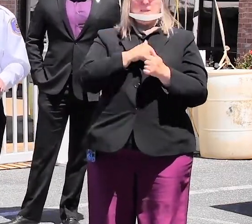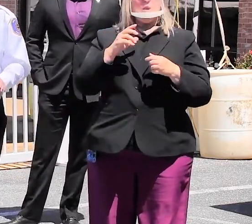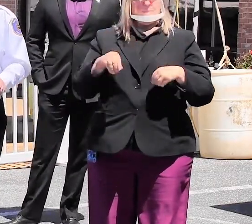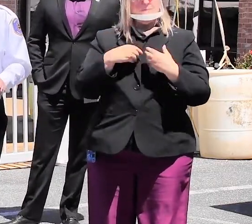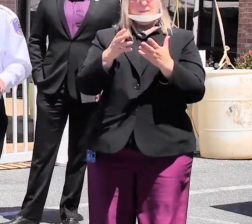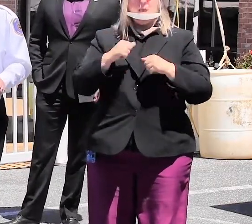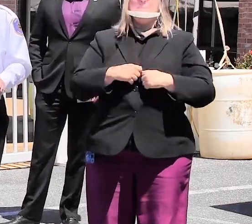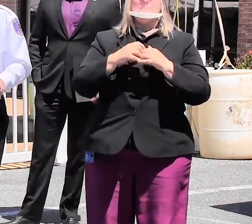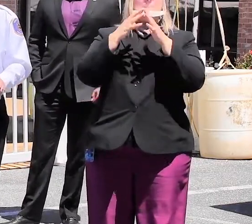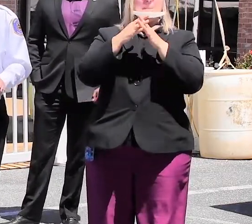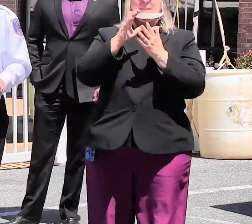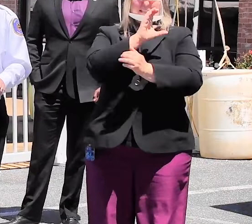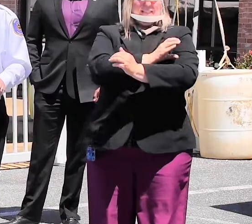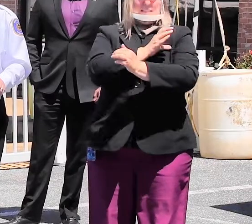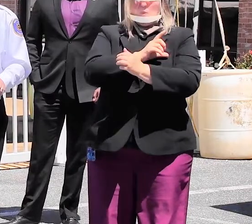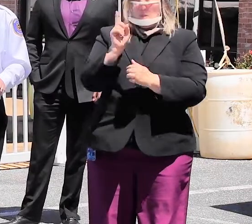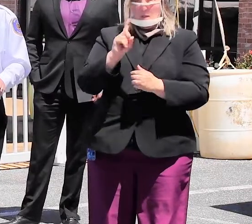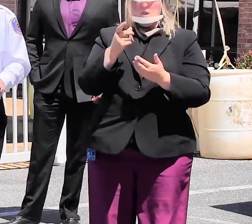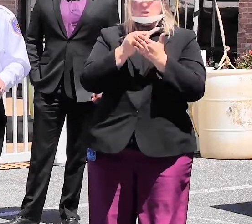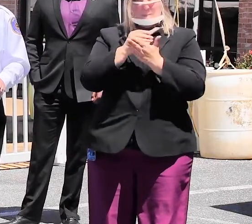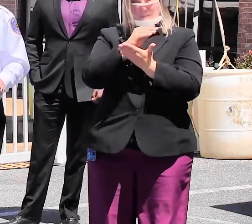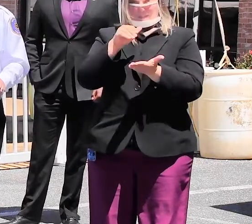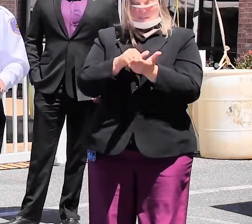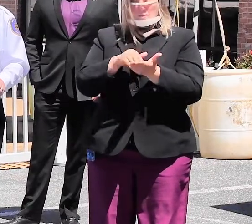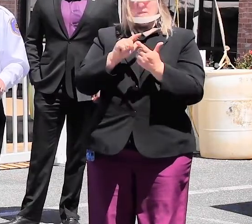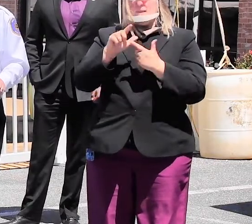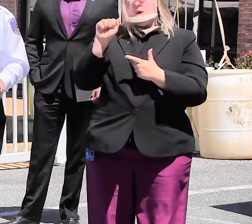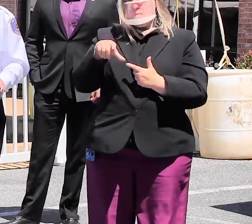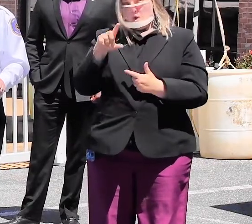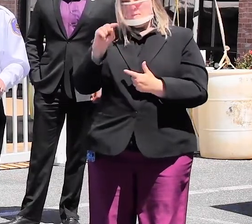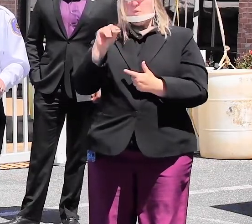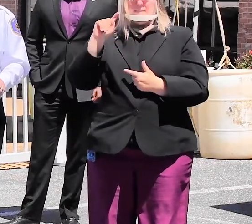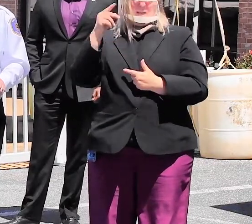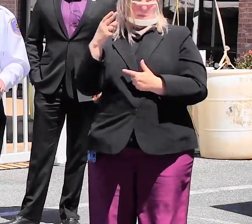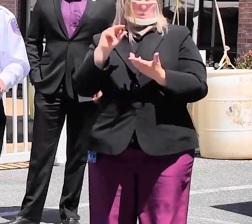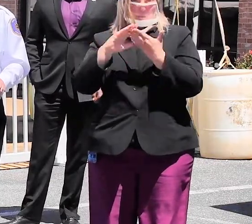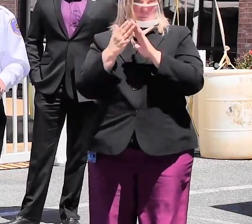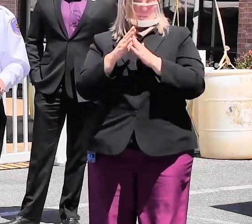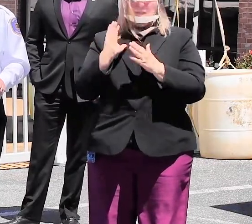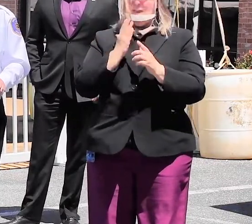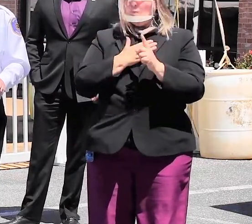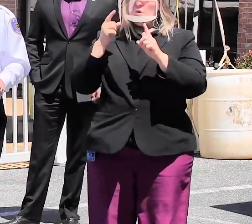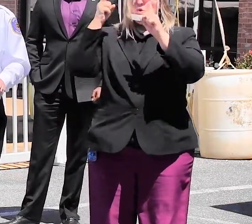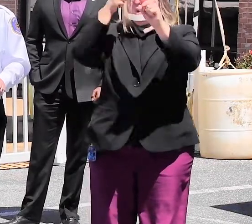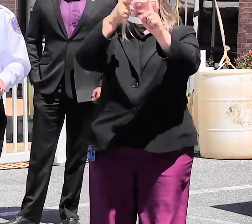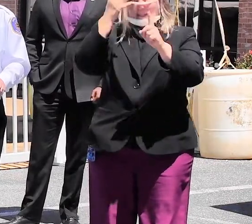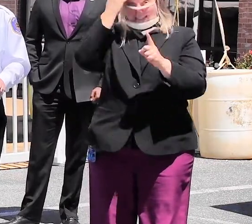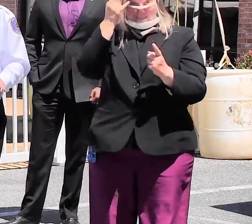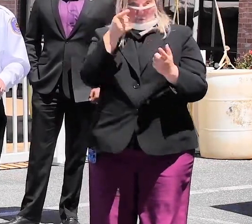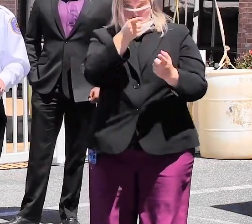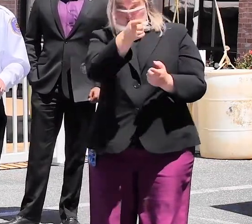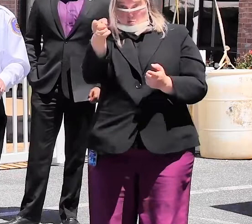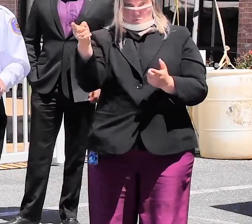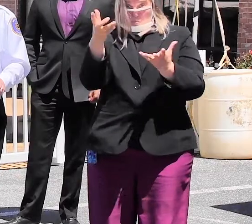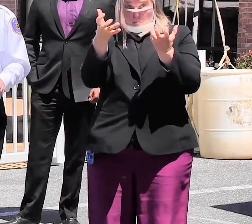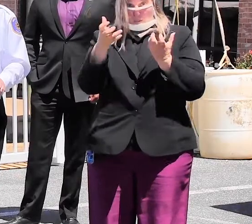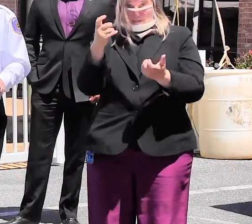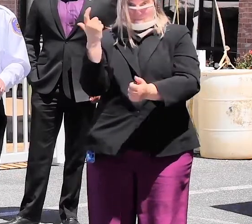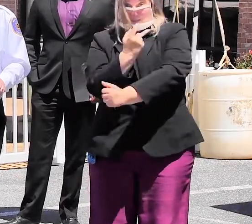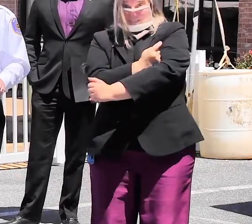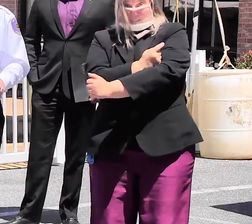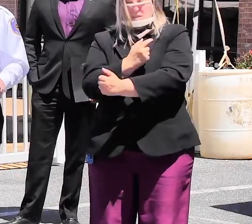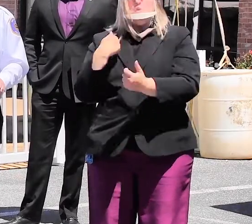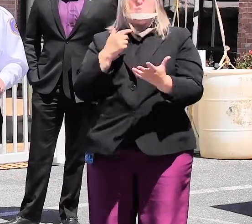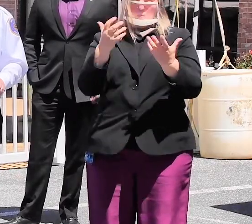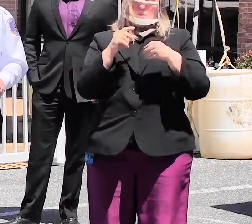pop-up clinics at shopping centers and apartment or townhome communities. Our goal, if you want to get a vaccine,